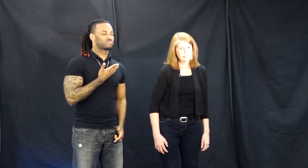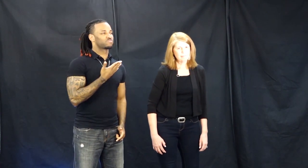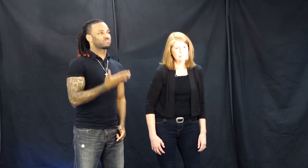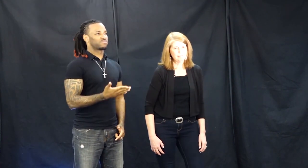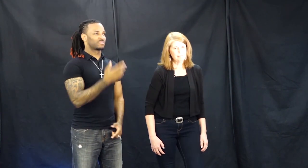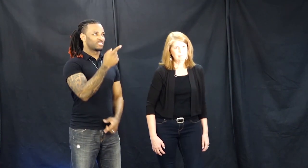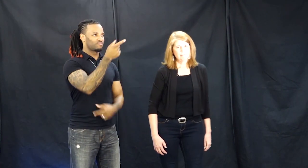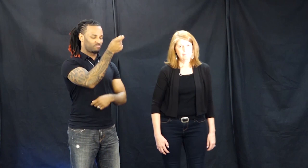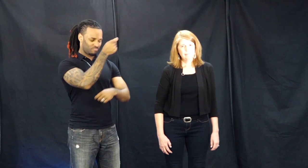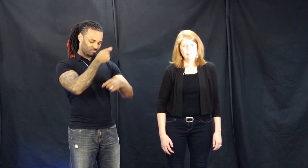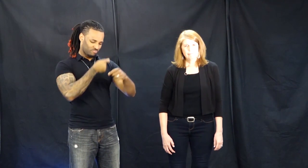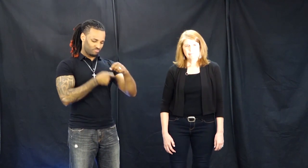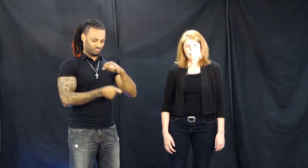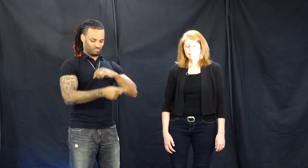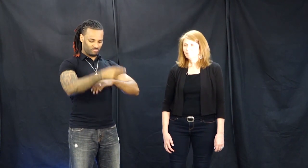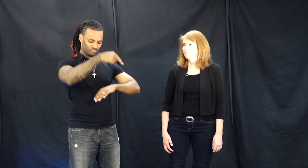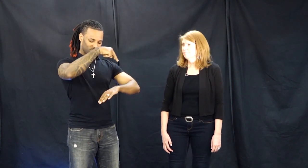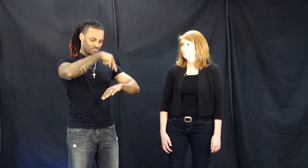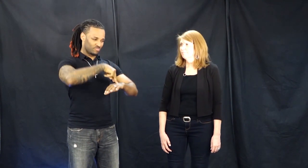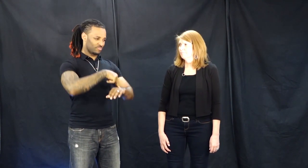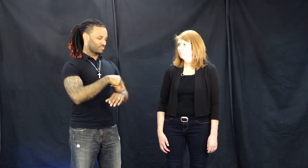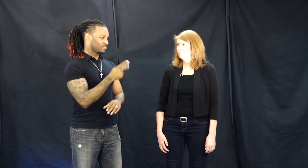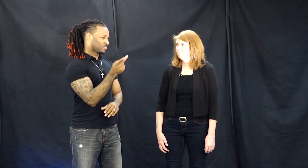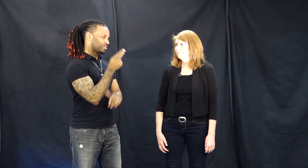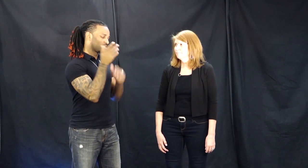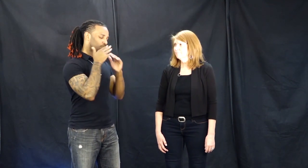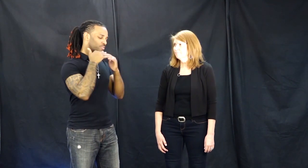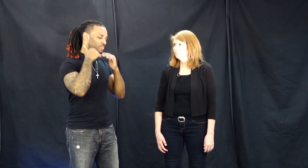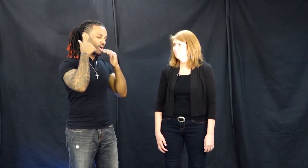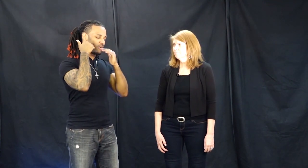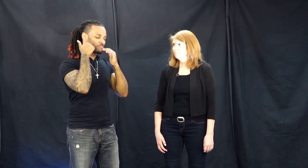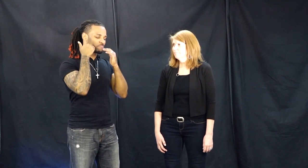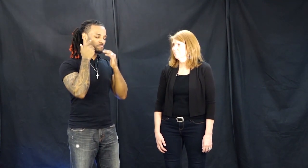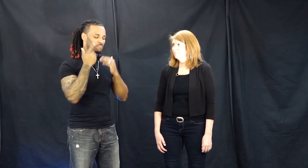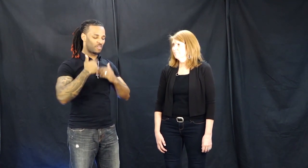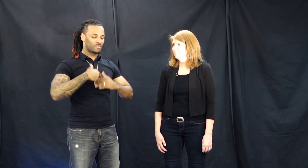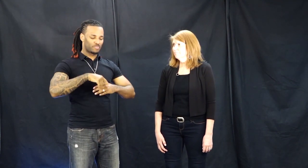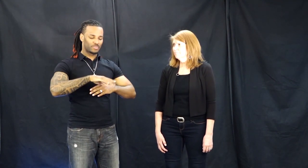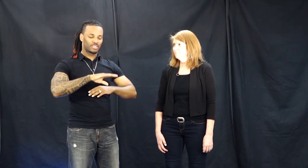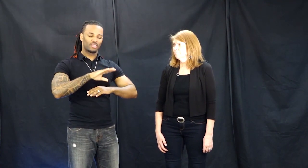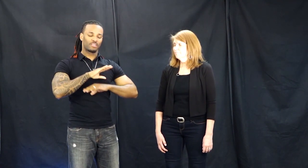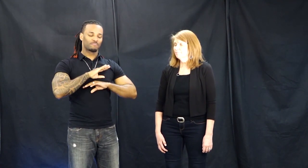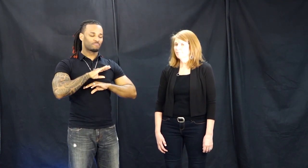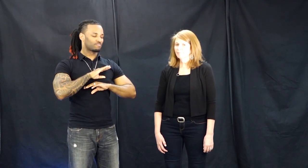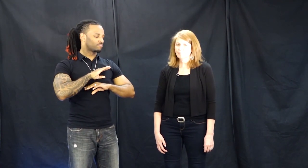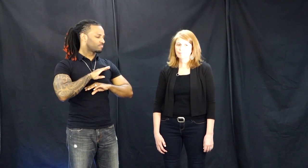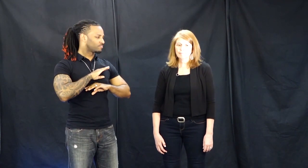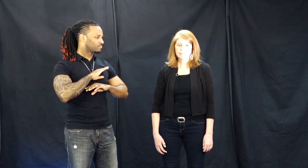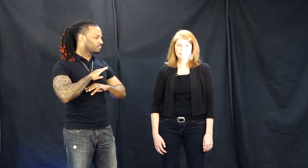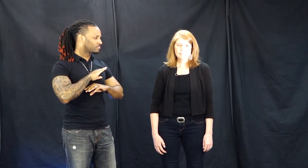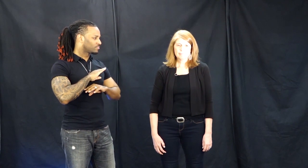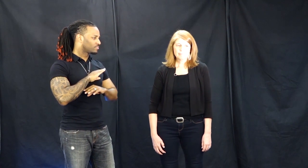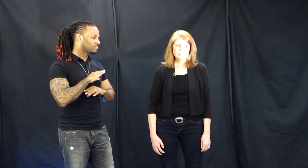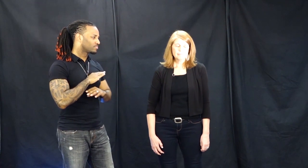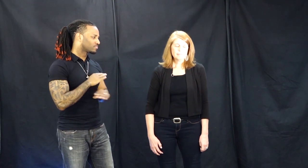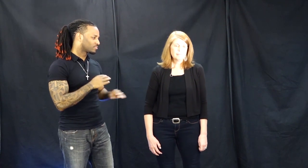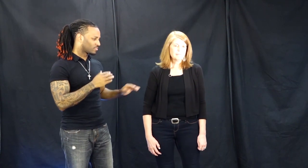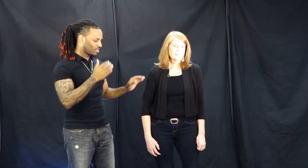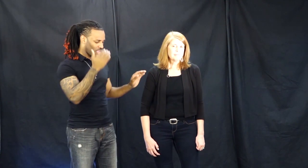be standing here right now, and you would smile, and that would be enough. They